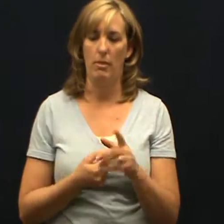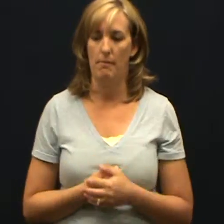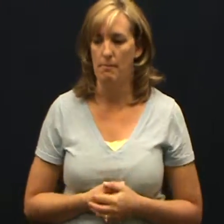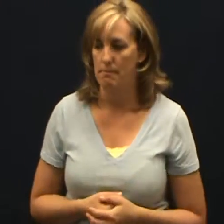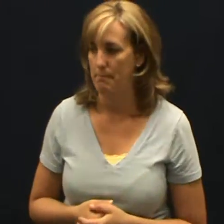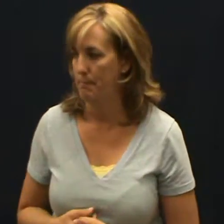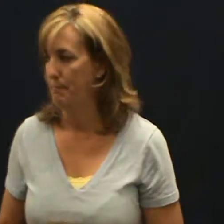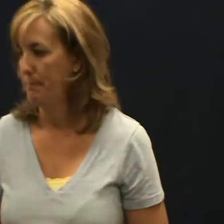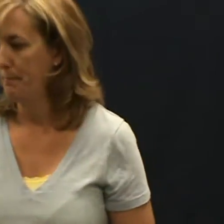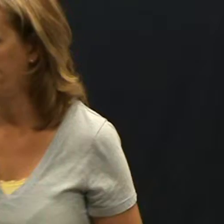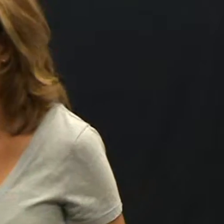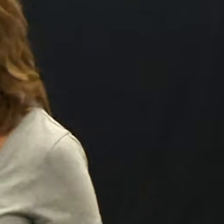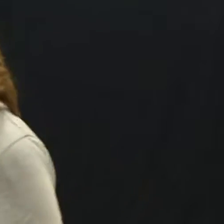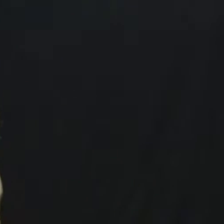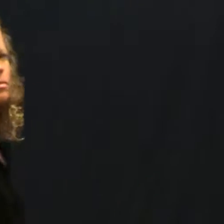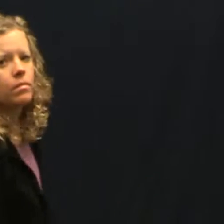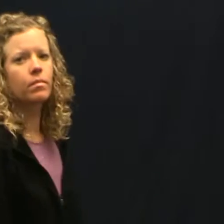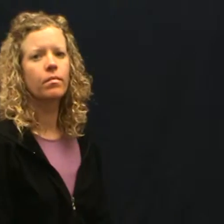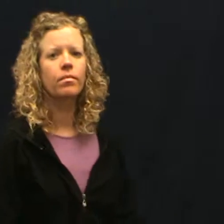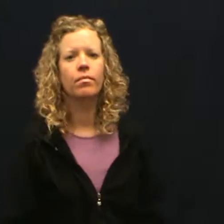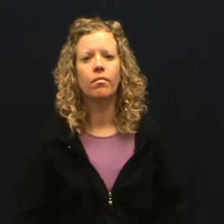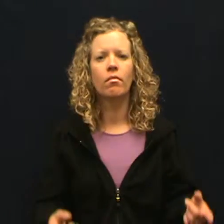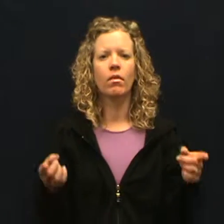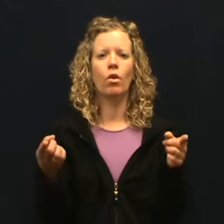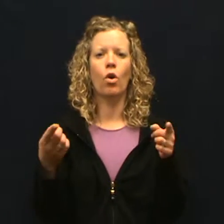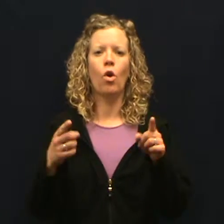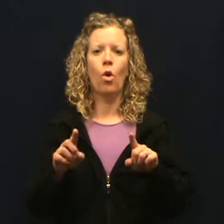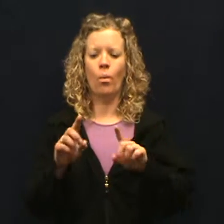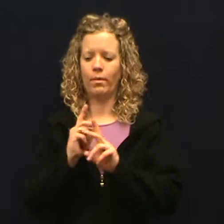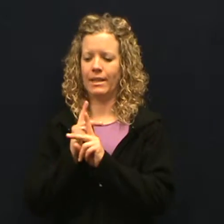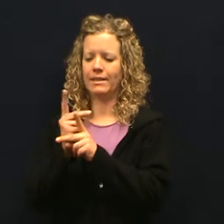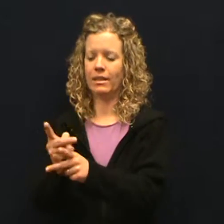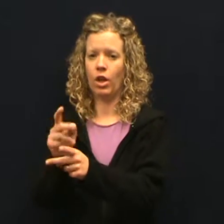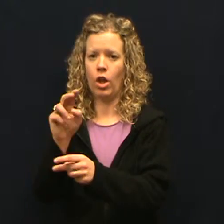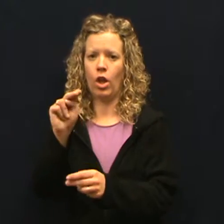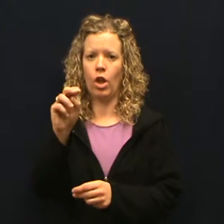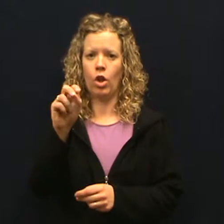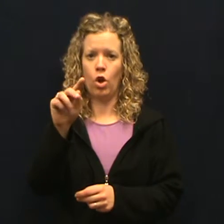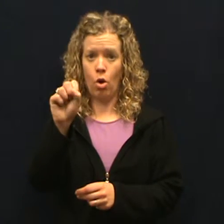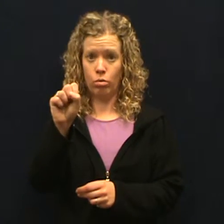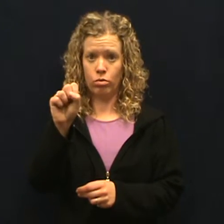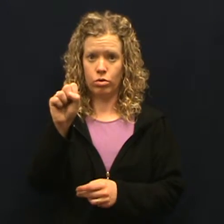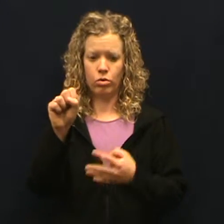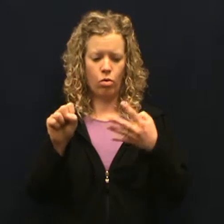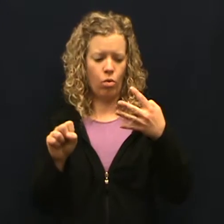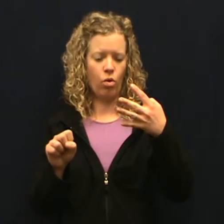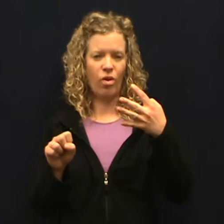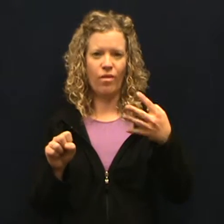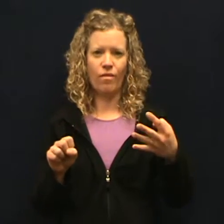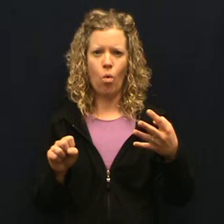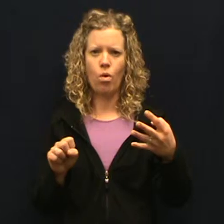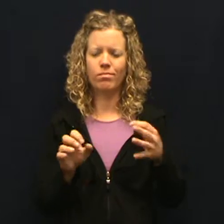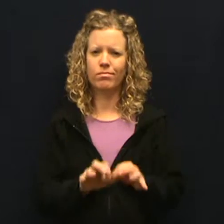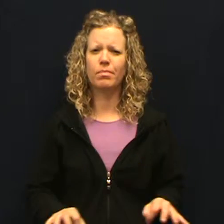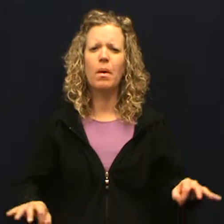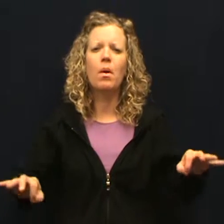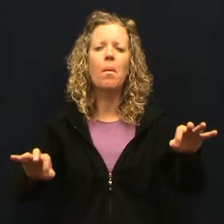So when we use notes or issue notes, there are 4 key events that we have to